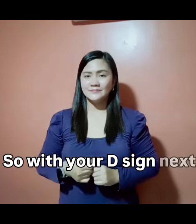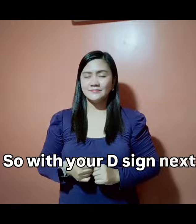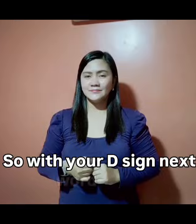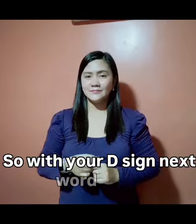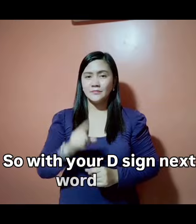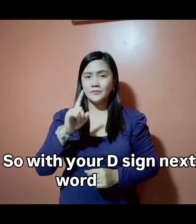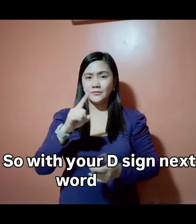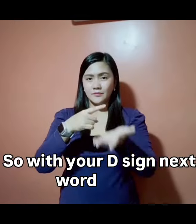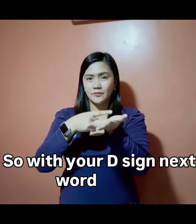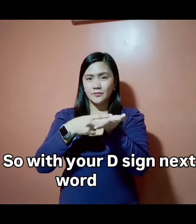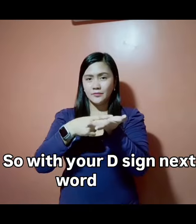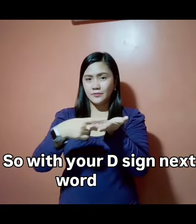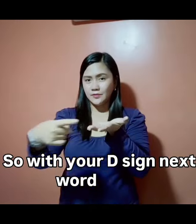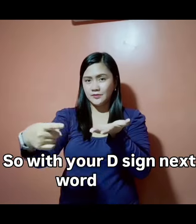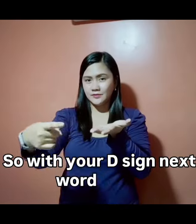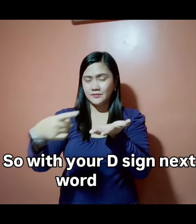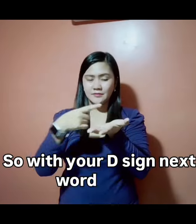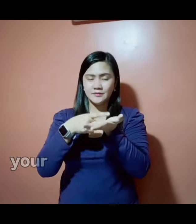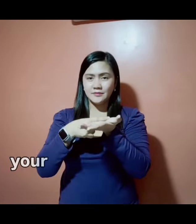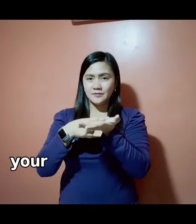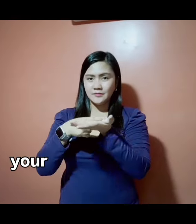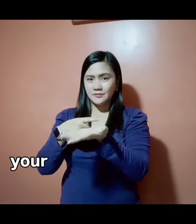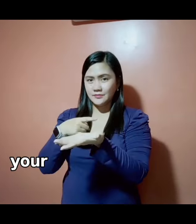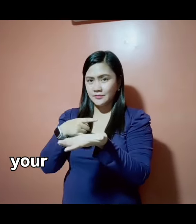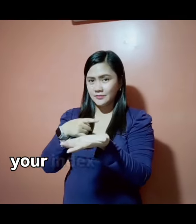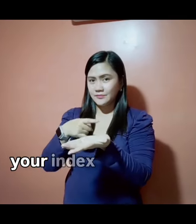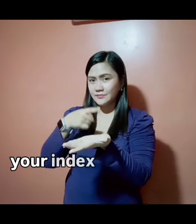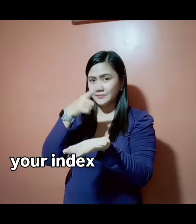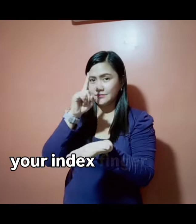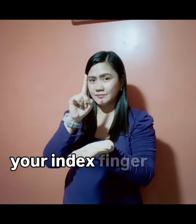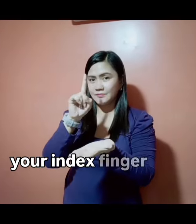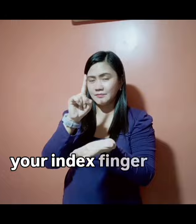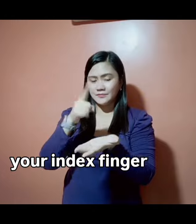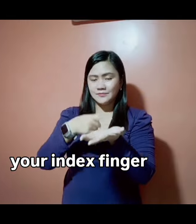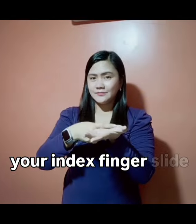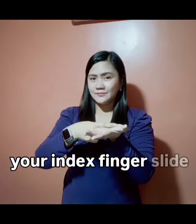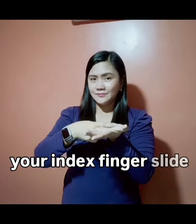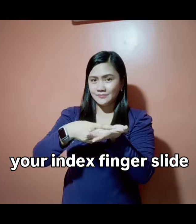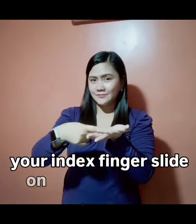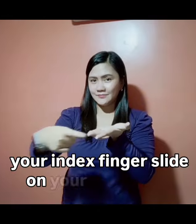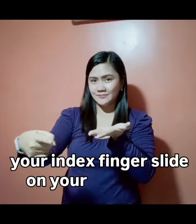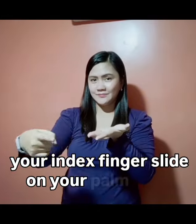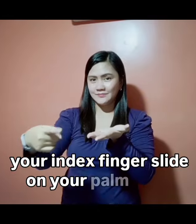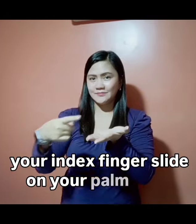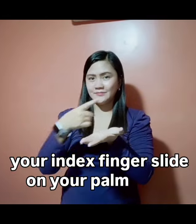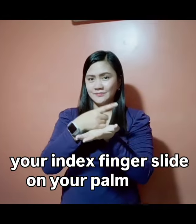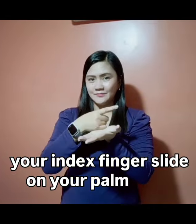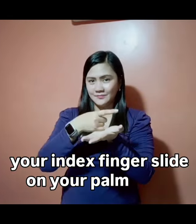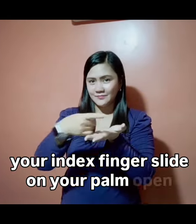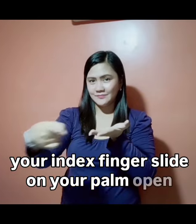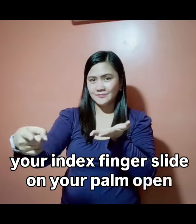next word week. With your index finger, slide on your palm, open